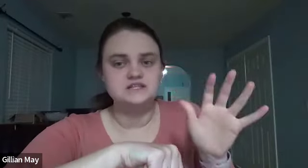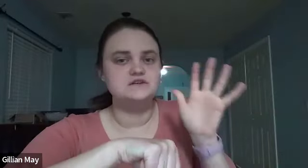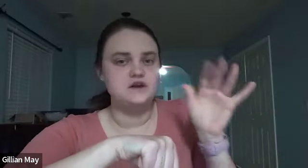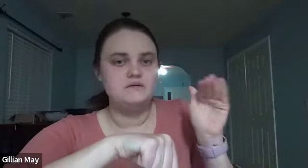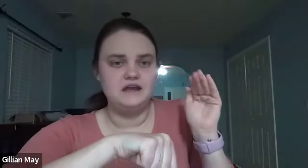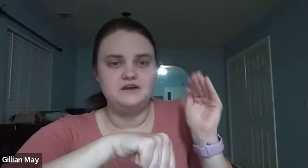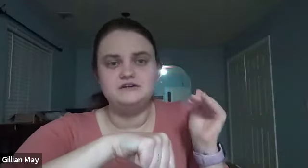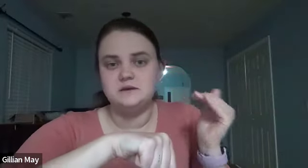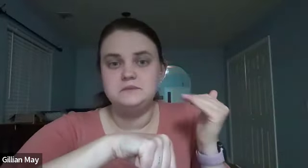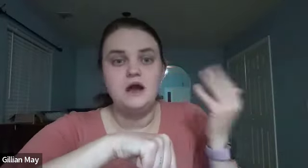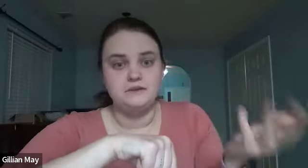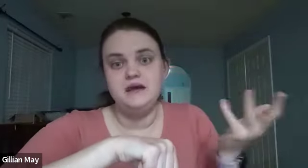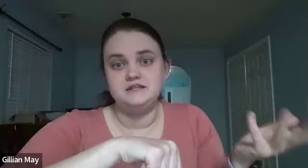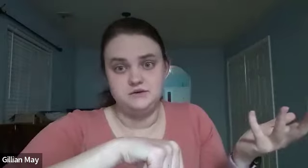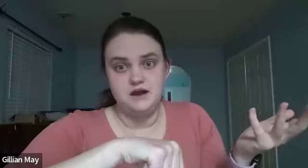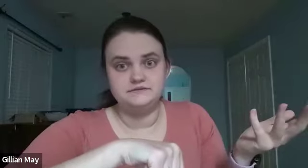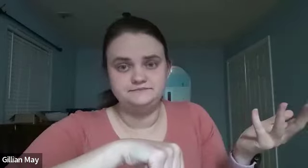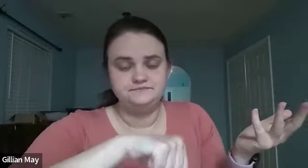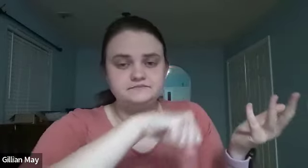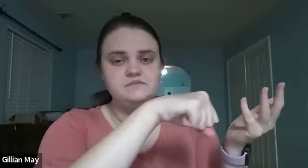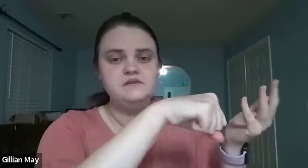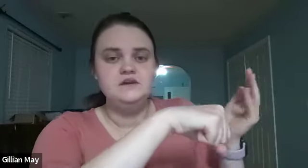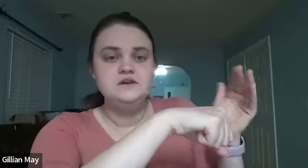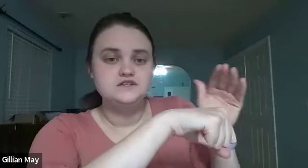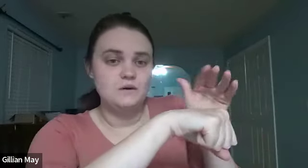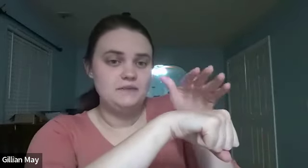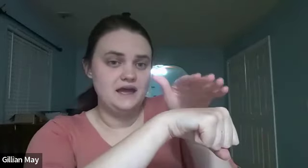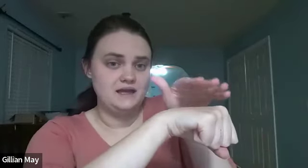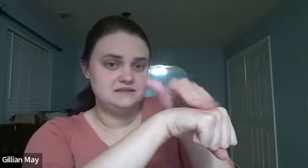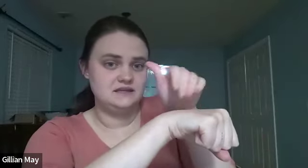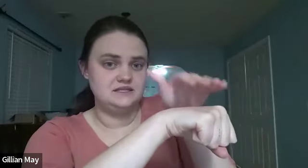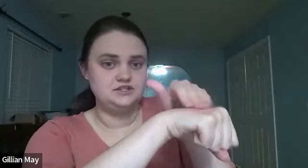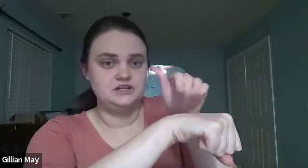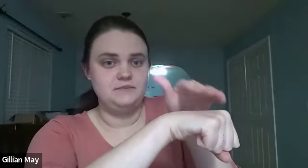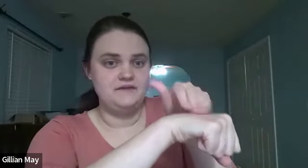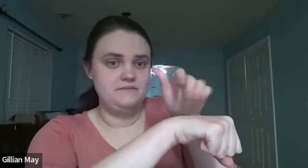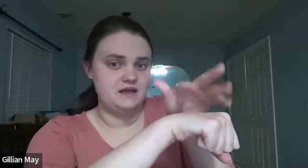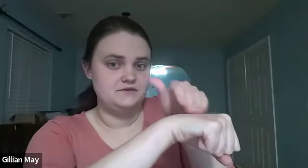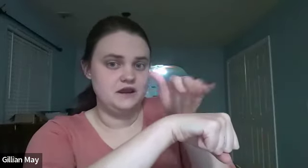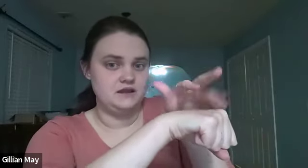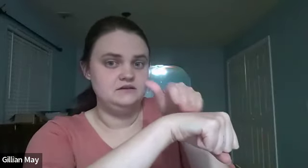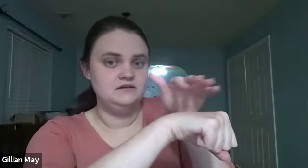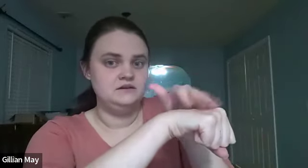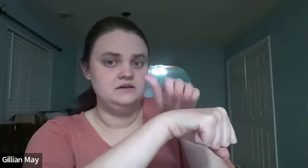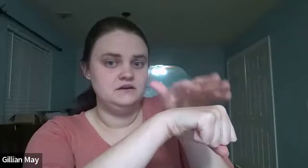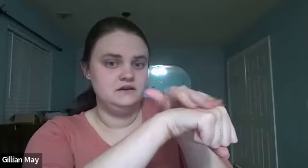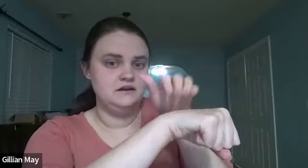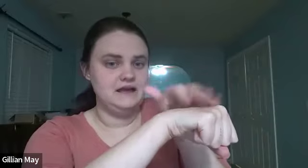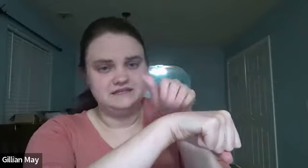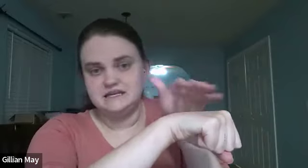to know like how you can tell people how many pets you have. So our pets is you're just gonna pat the back of your hand like it's an